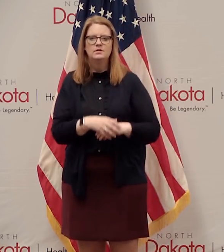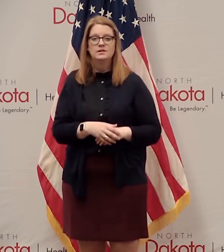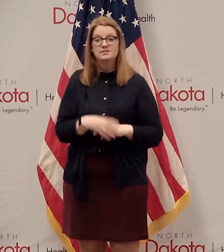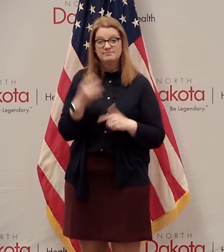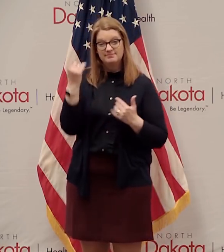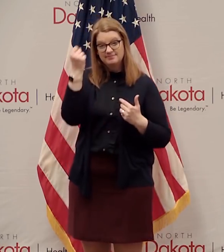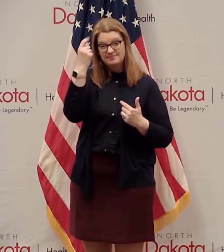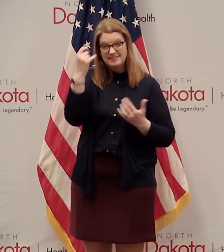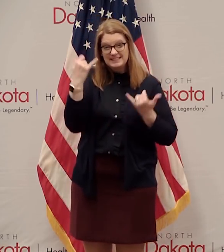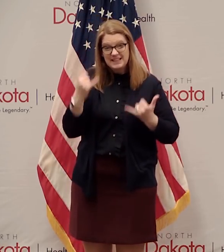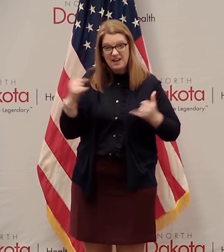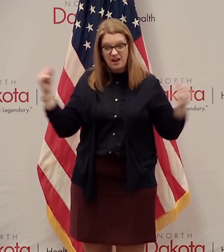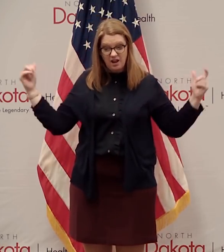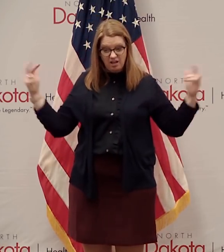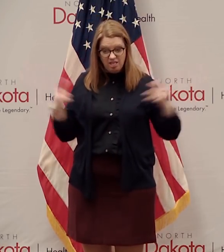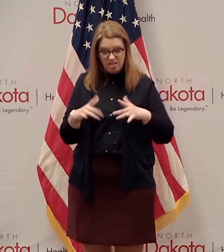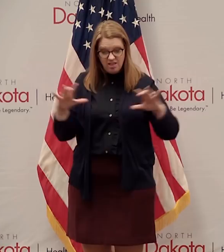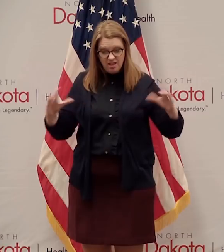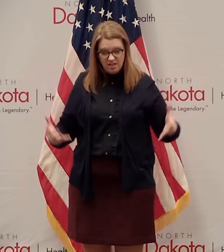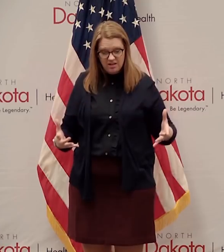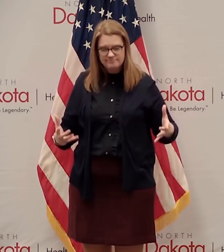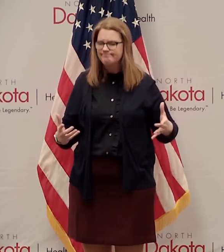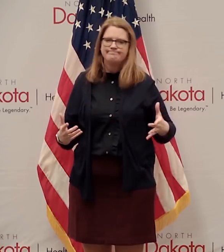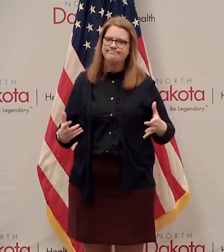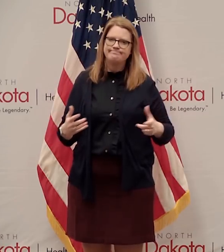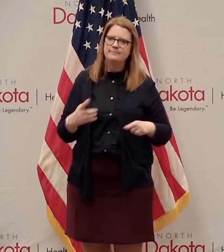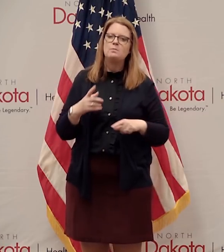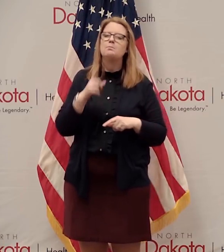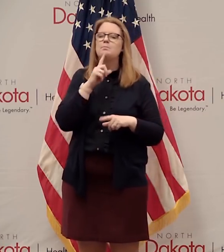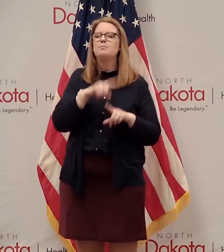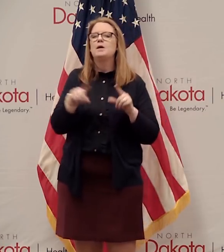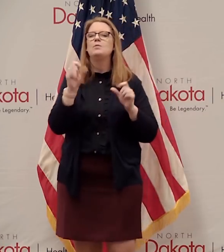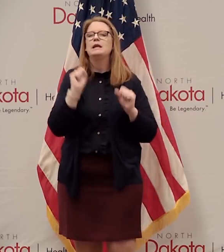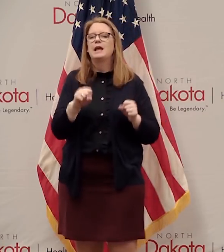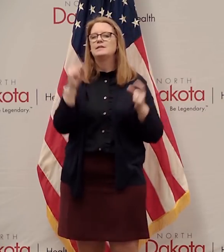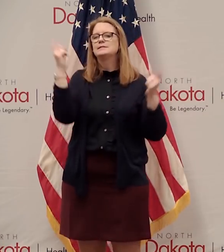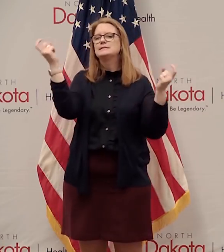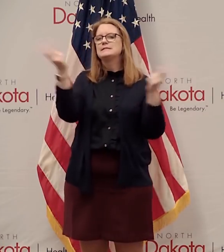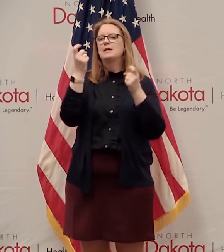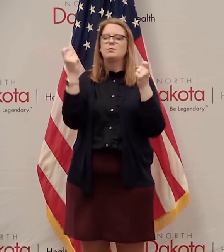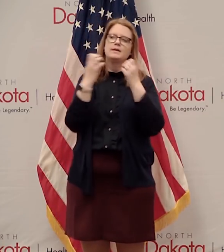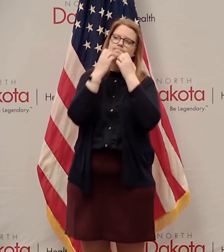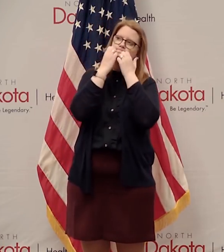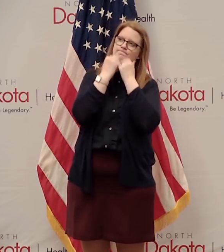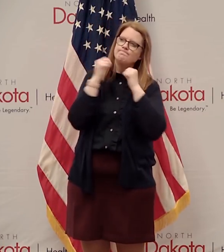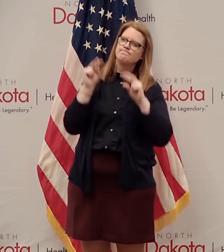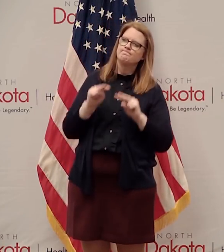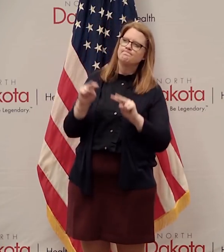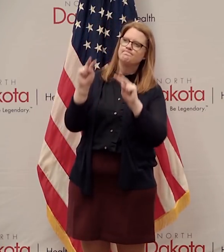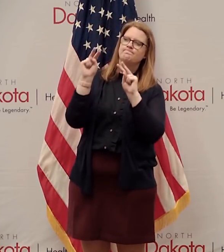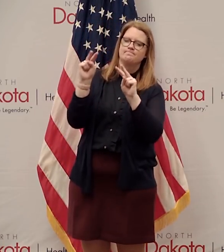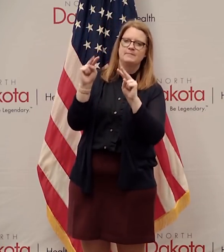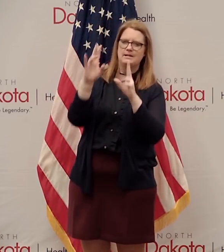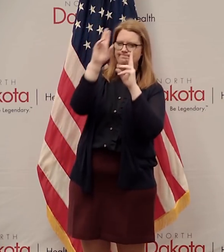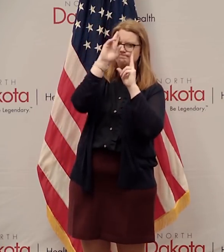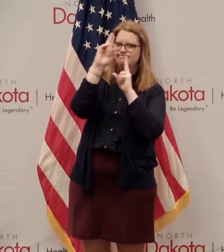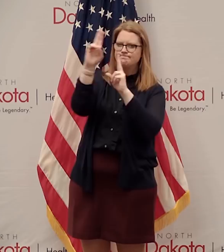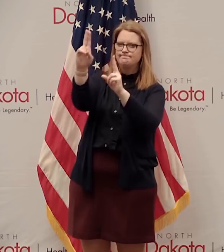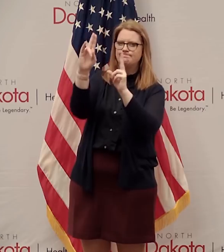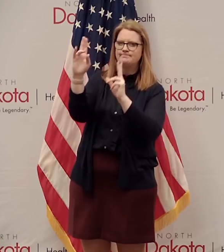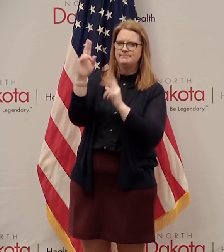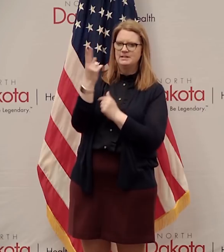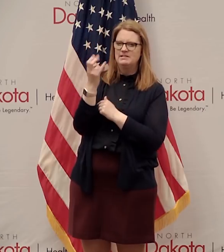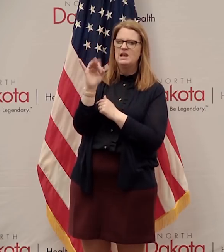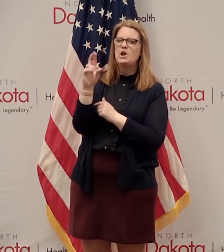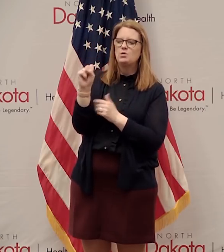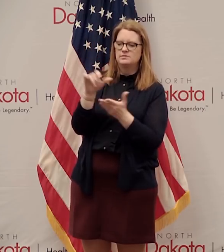large gathering today, we can all celebrate and coalesce around the ideas and freedoms that can make our nation great, pay tribute to the heroes who fought and died